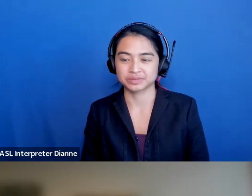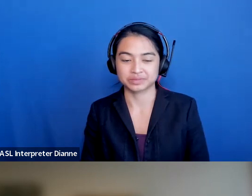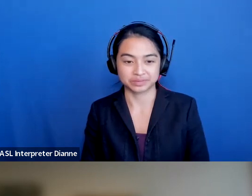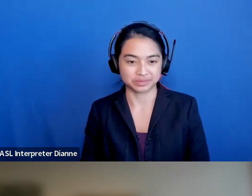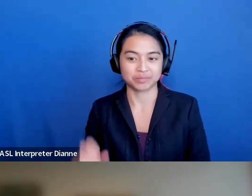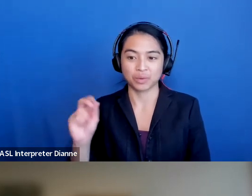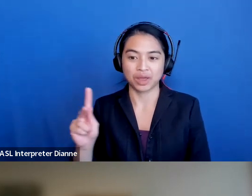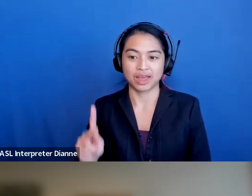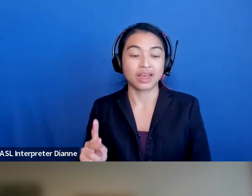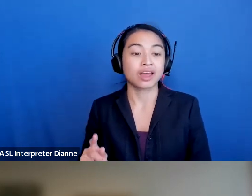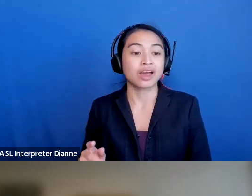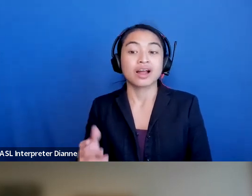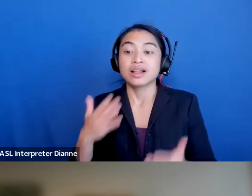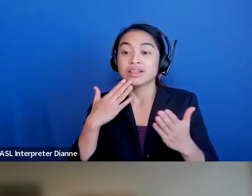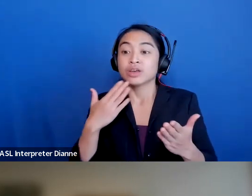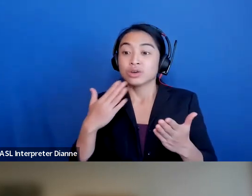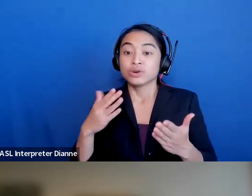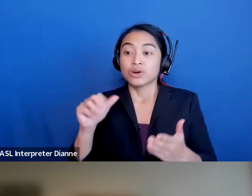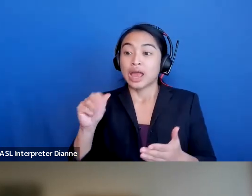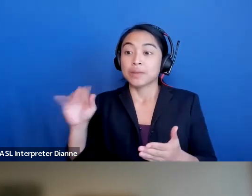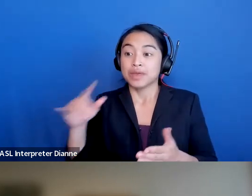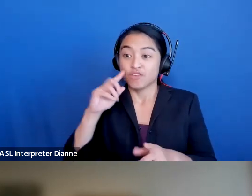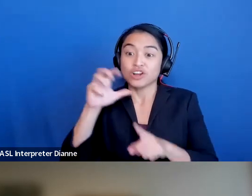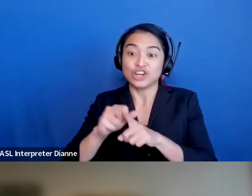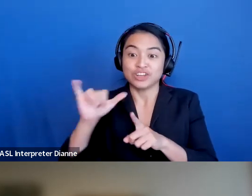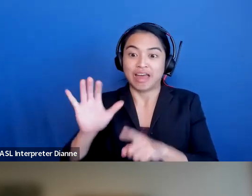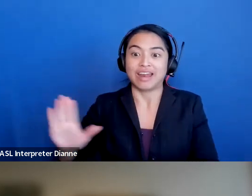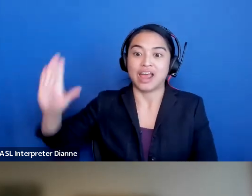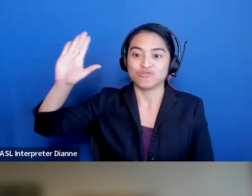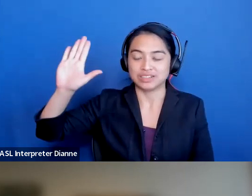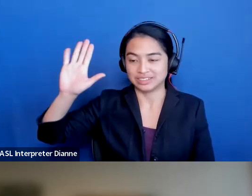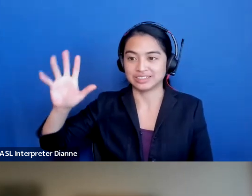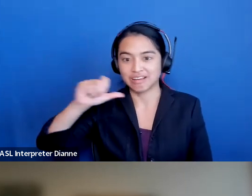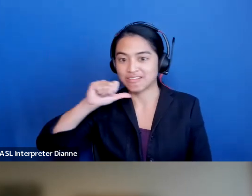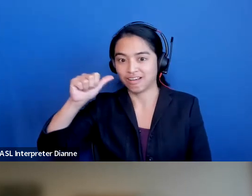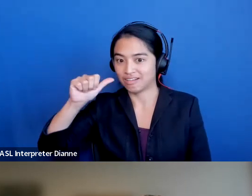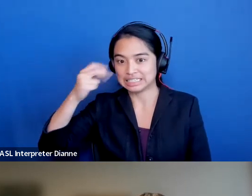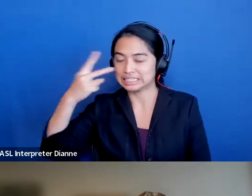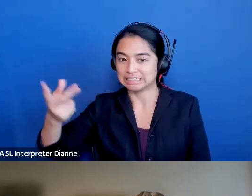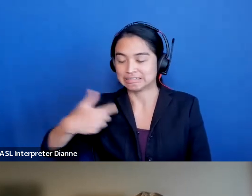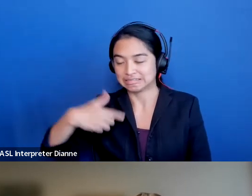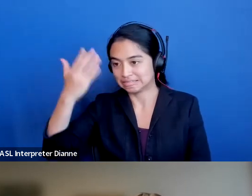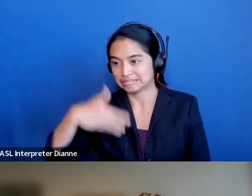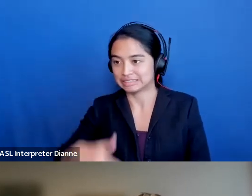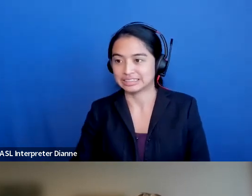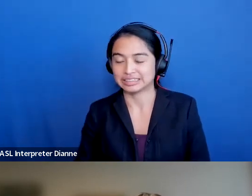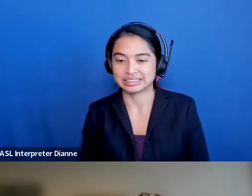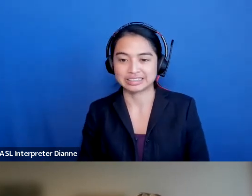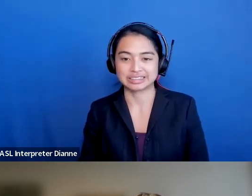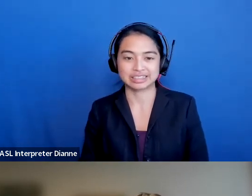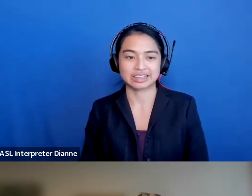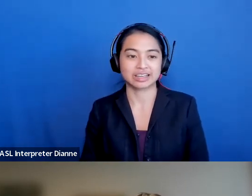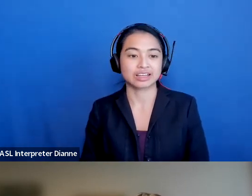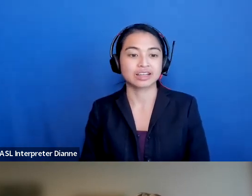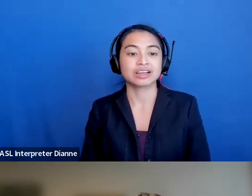Okay. And thank y'all. And thank you, Amy, for catching that hand raised, because I did not see that. So